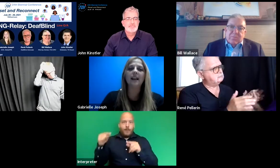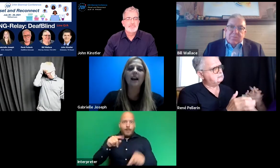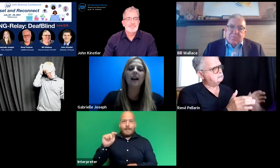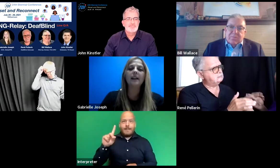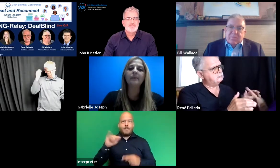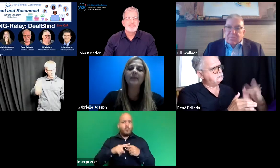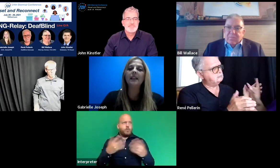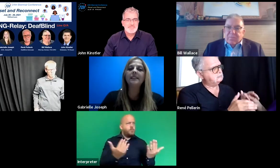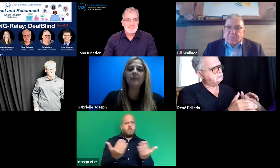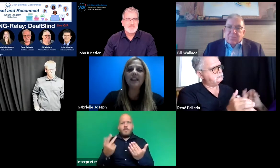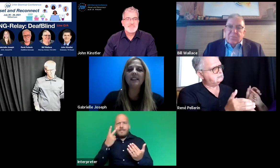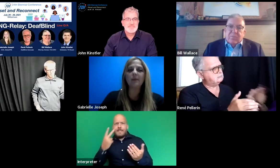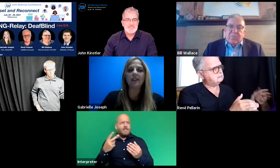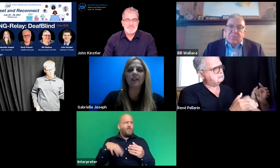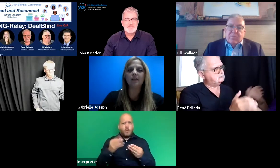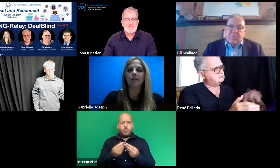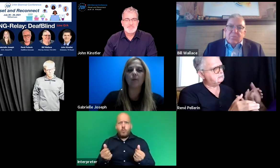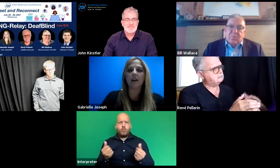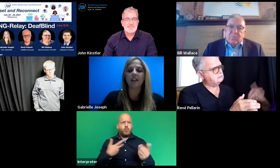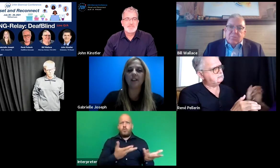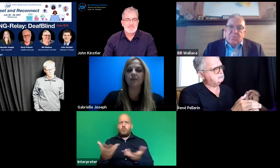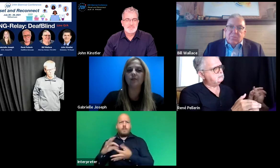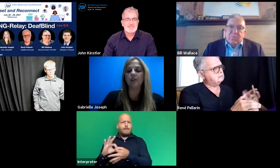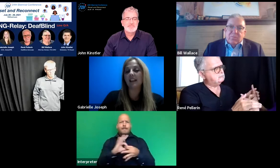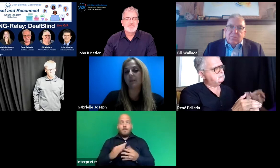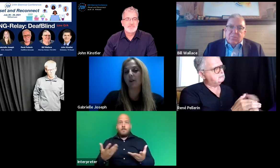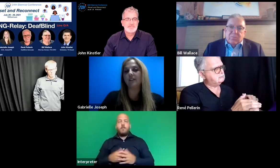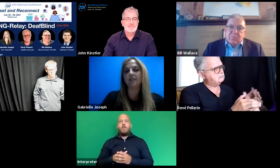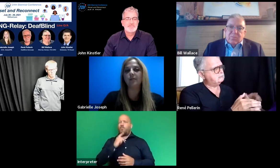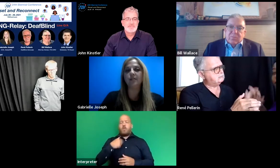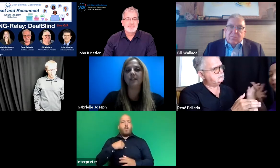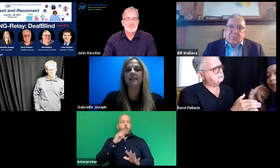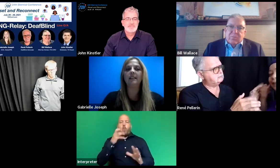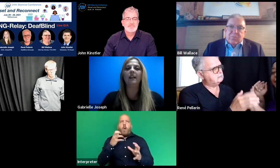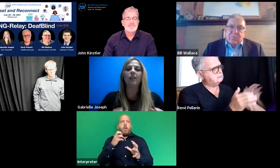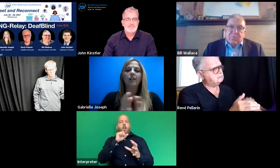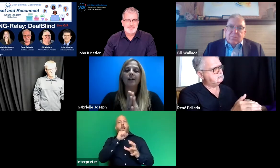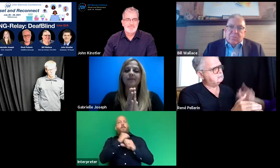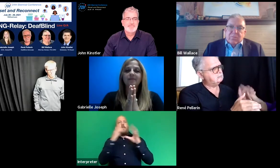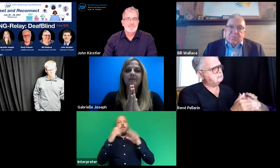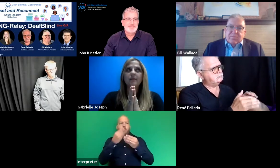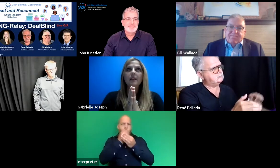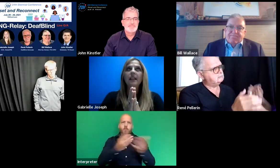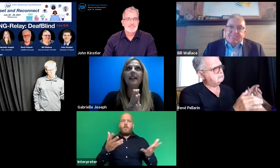solutions. Some things that I would love to throw out there as part of the solutions